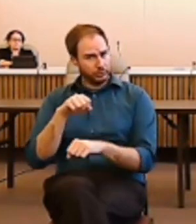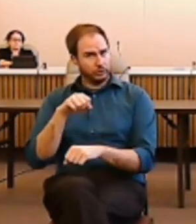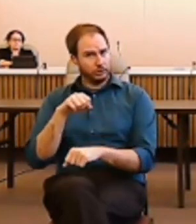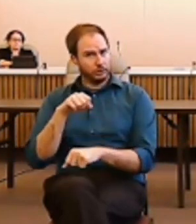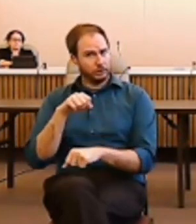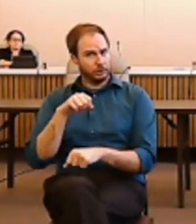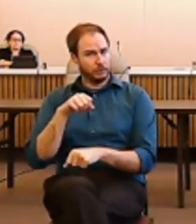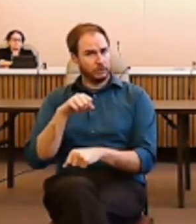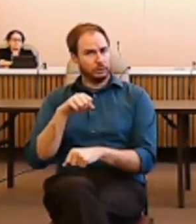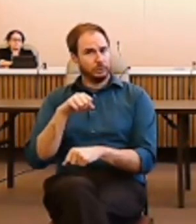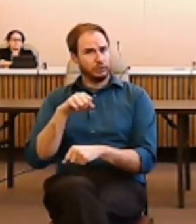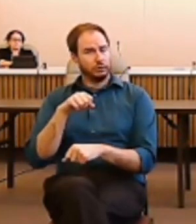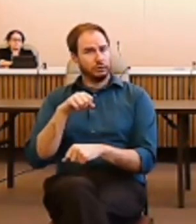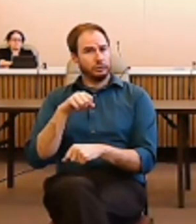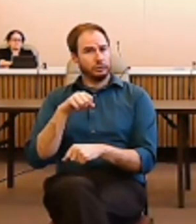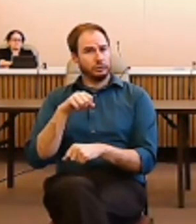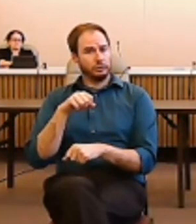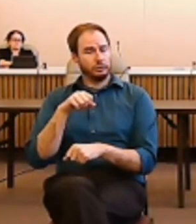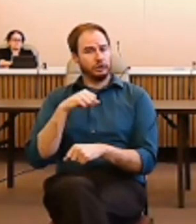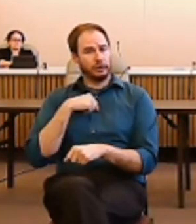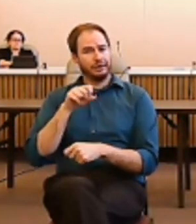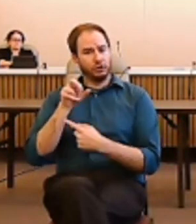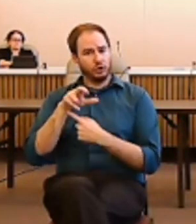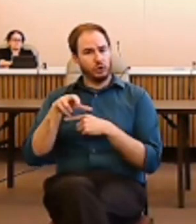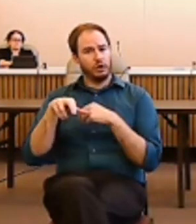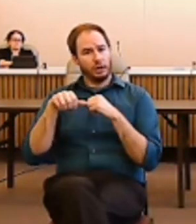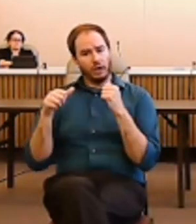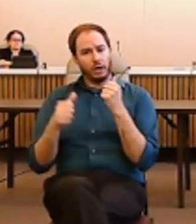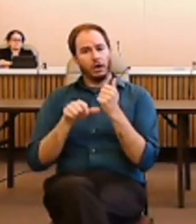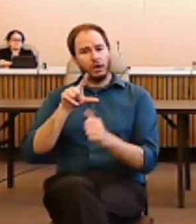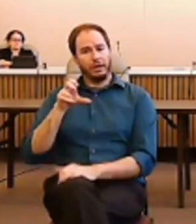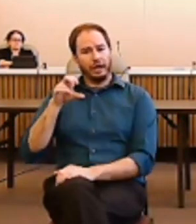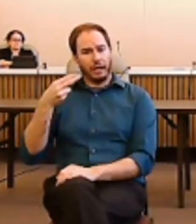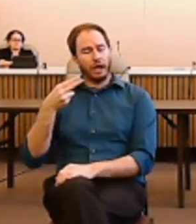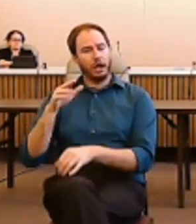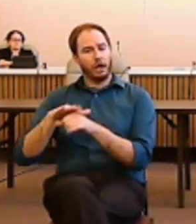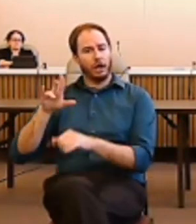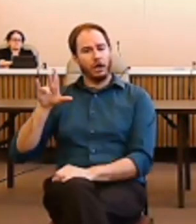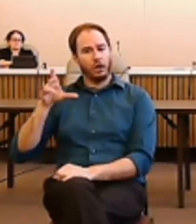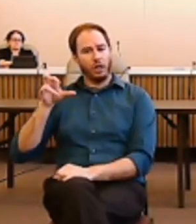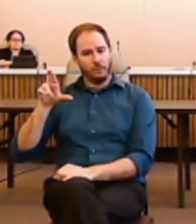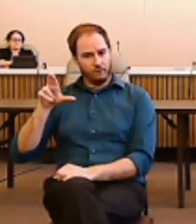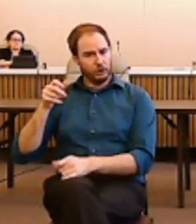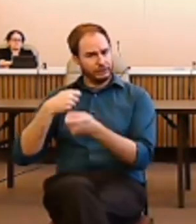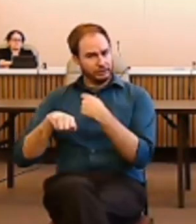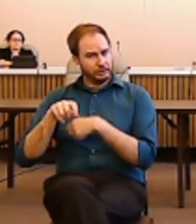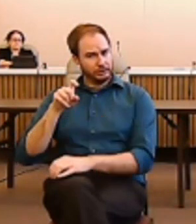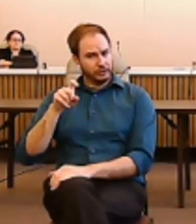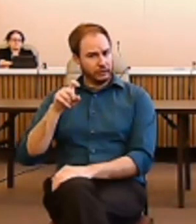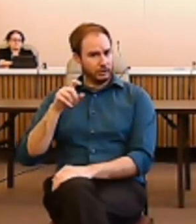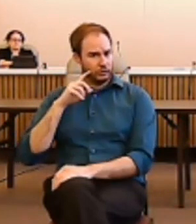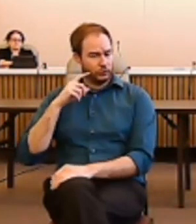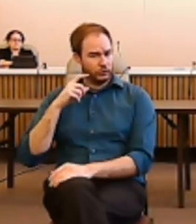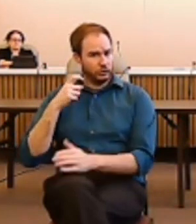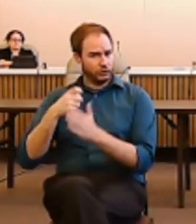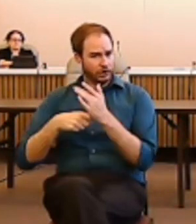have a sewer pipe underneath the Lehigh Valley Trail under the culvert under the thruway instead? It would be more